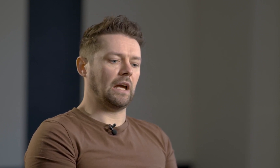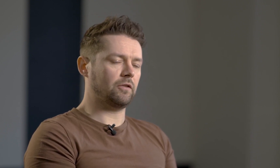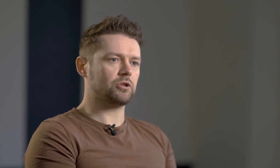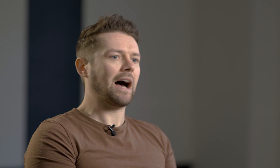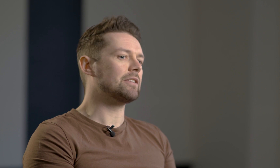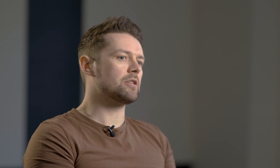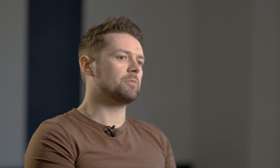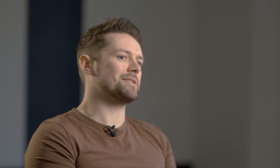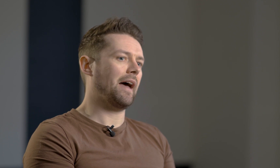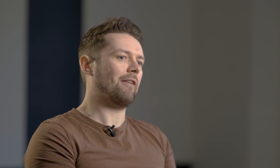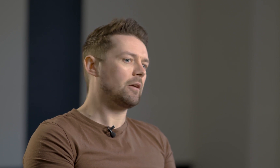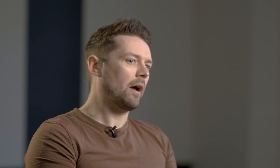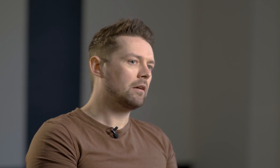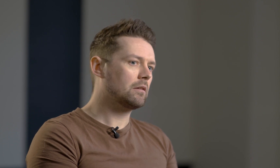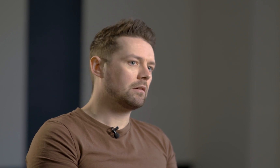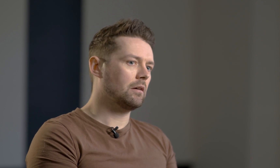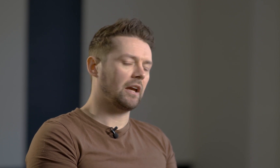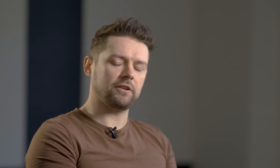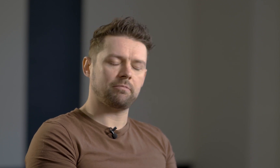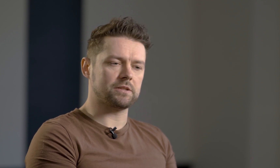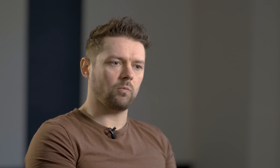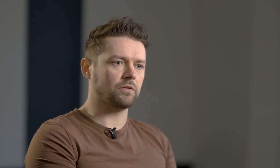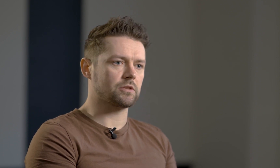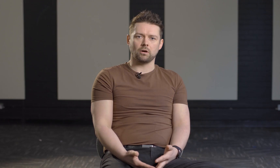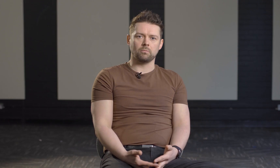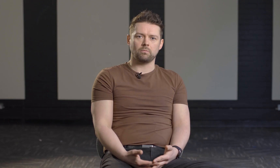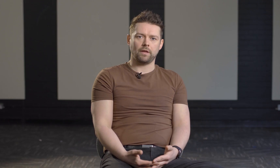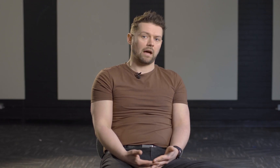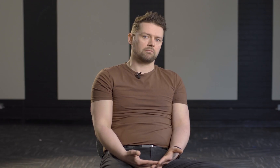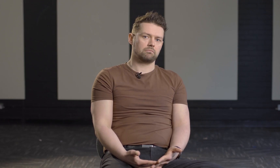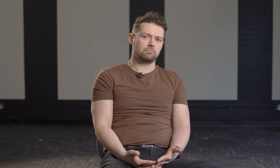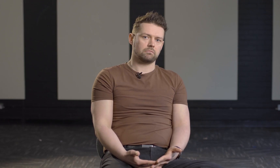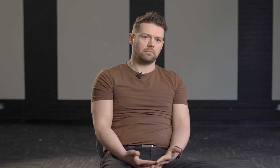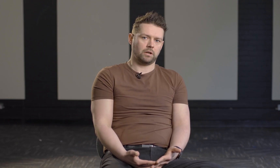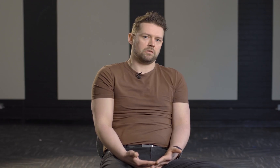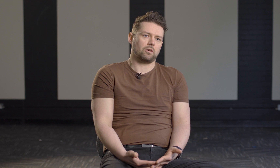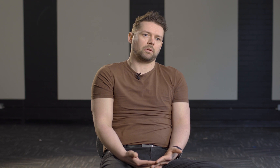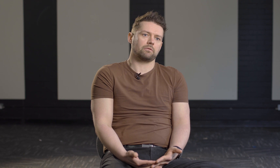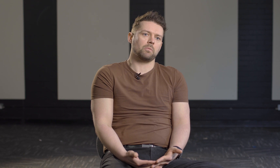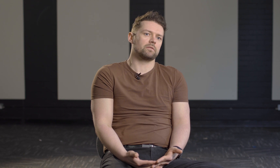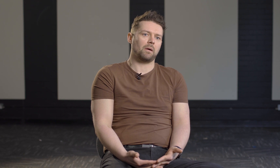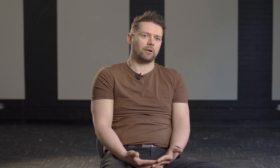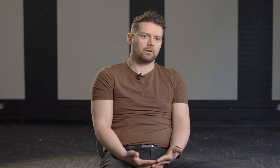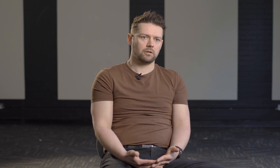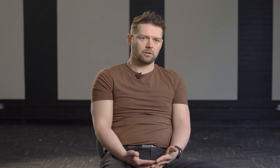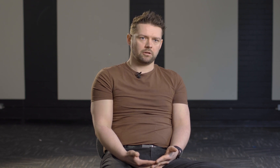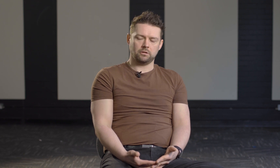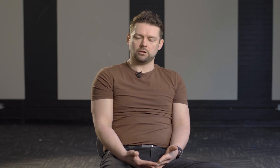if you just have interpreters there anyway, if a deaf person wants to come, they can. And you've completely removed a barrier. You